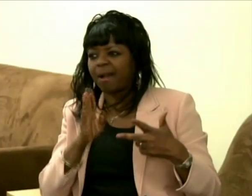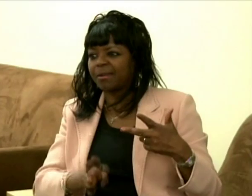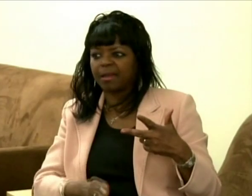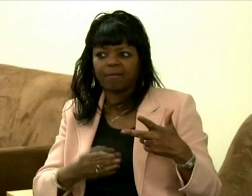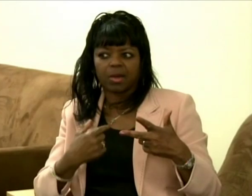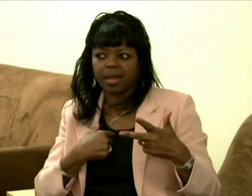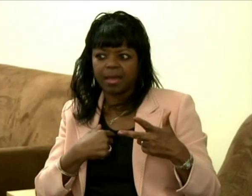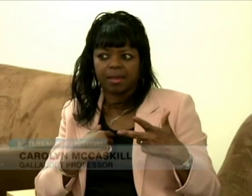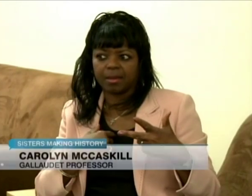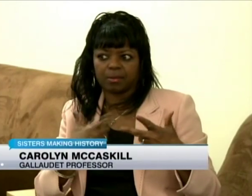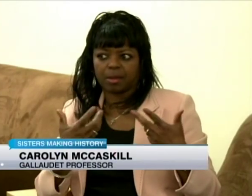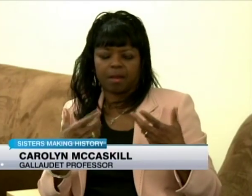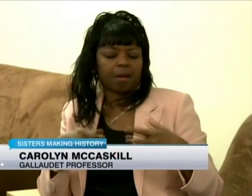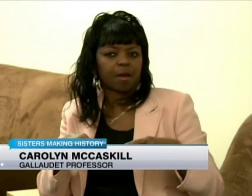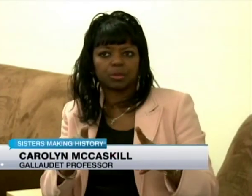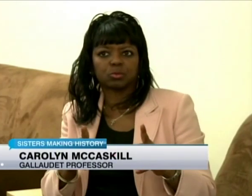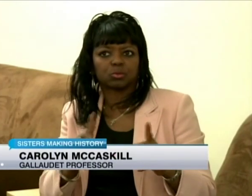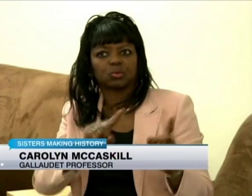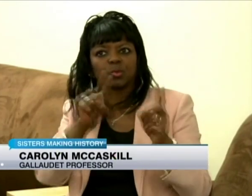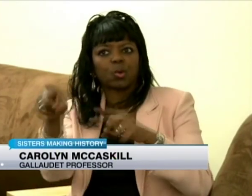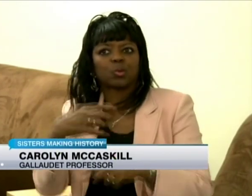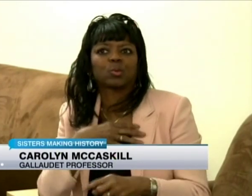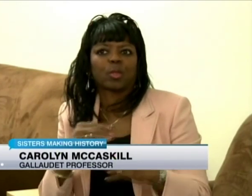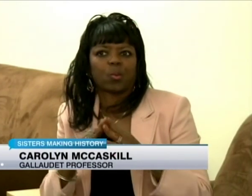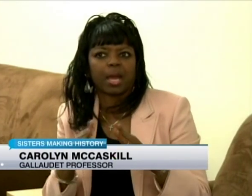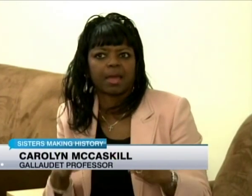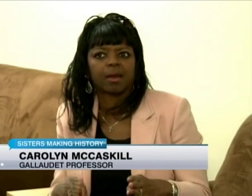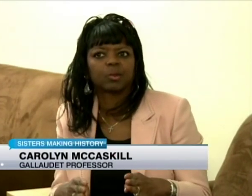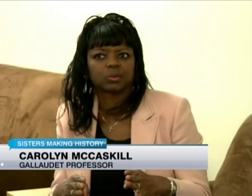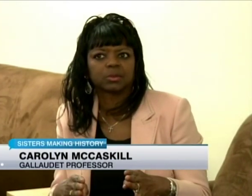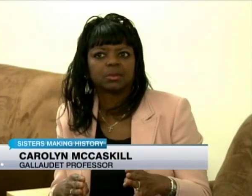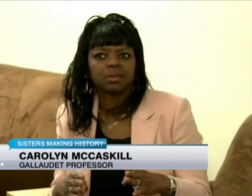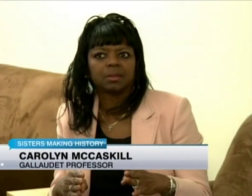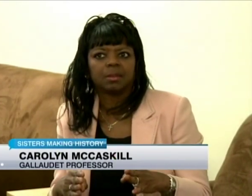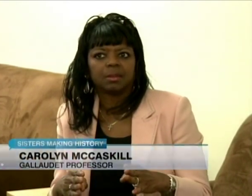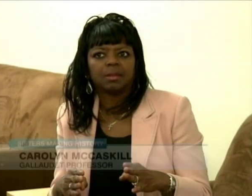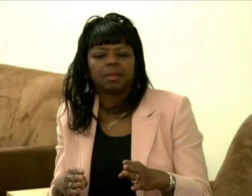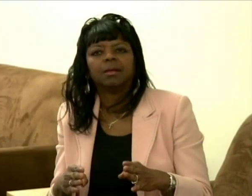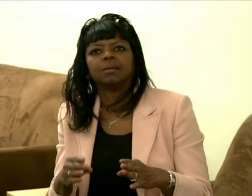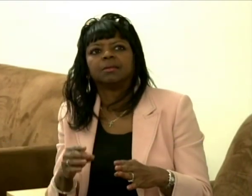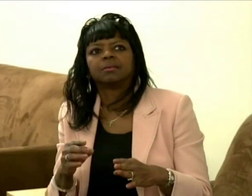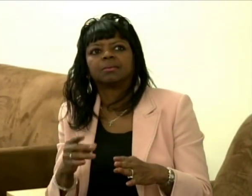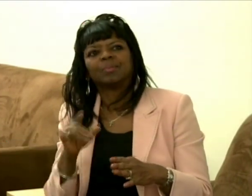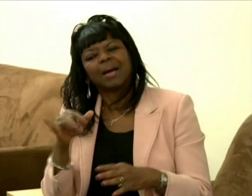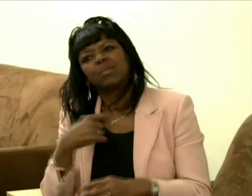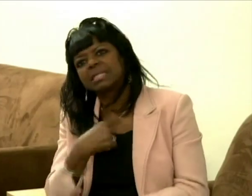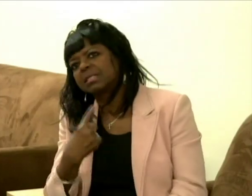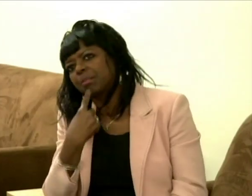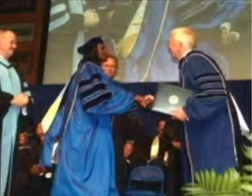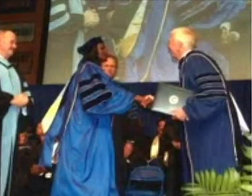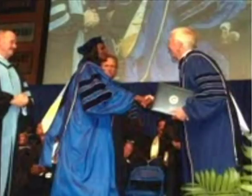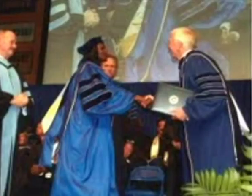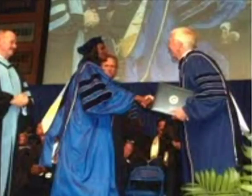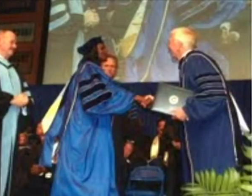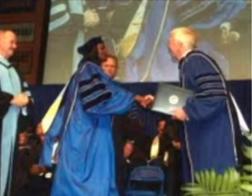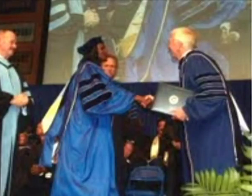opportunity. I was never able to go to the White House to meet the president, and so I was disappointed with that. Another overachiever,